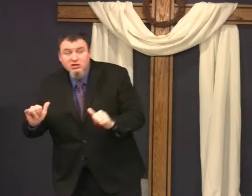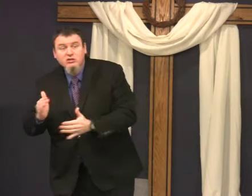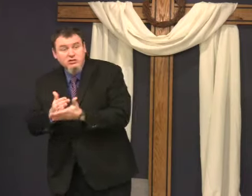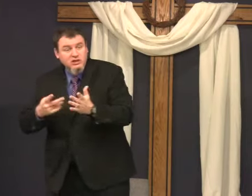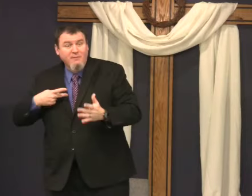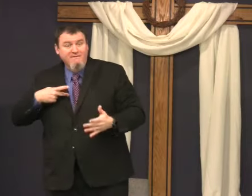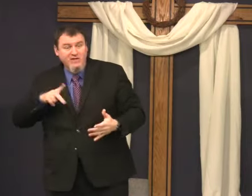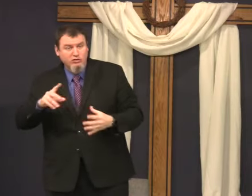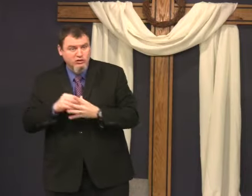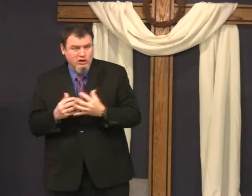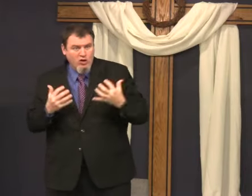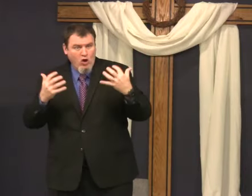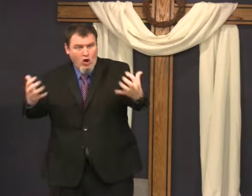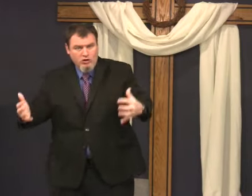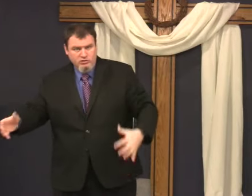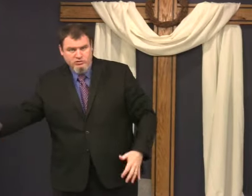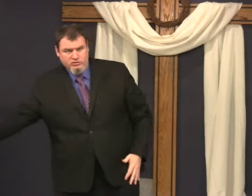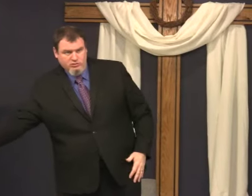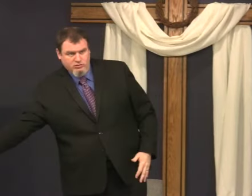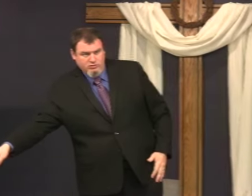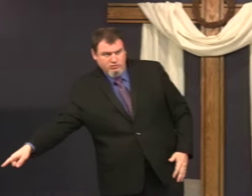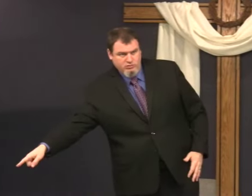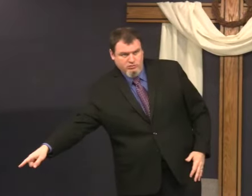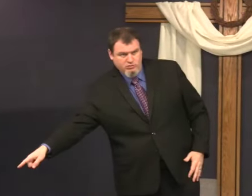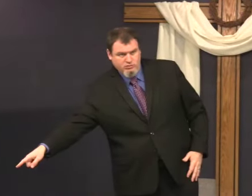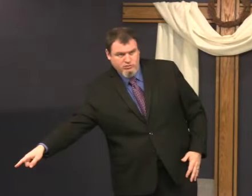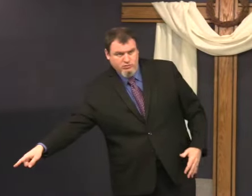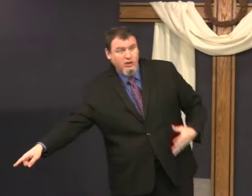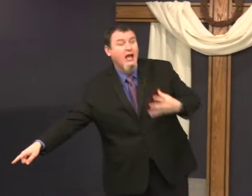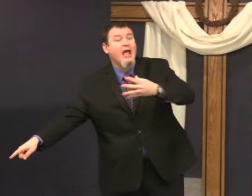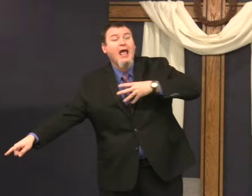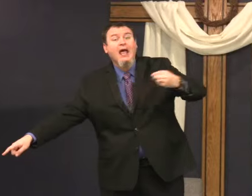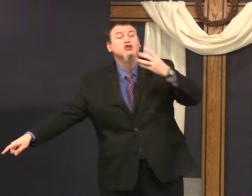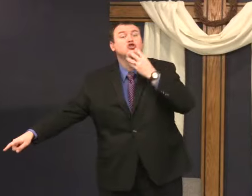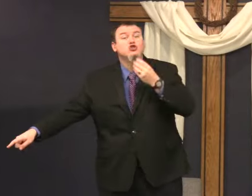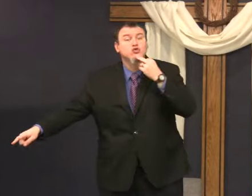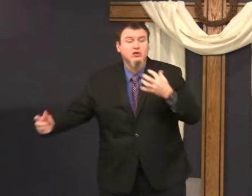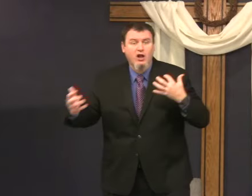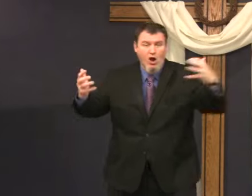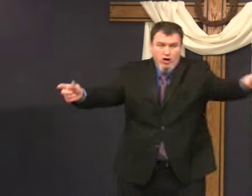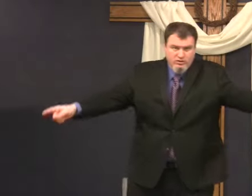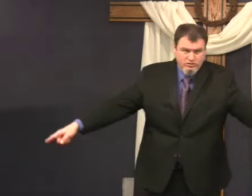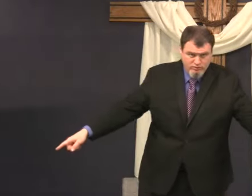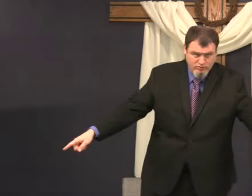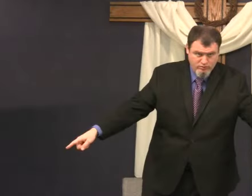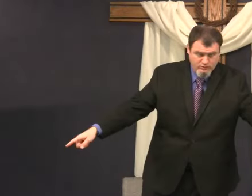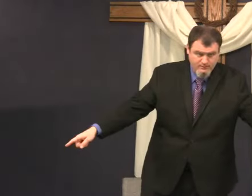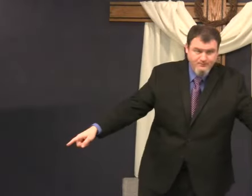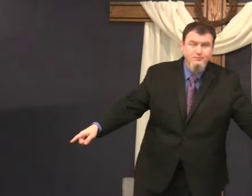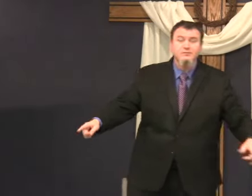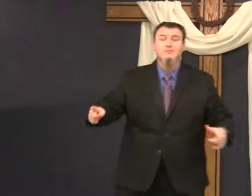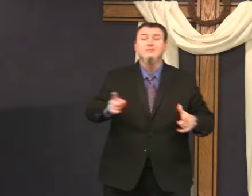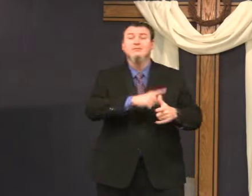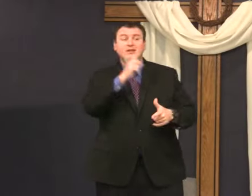several of the Pharisees left, but there were still Pharisees in the crowd. And the